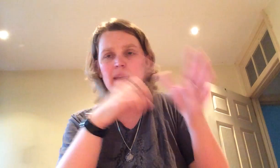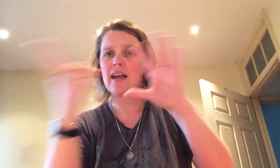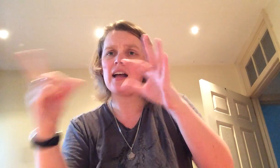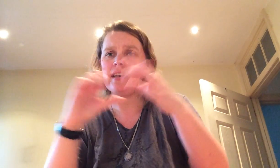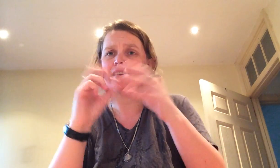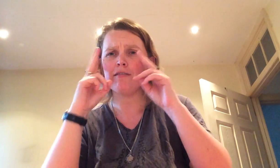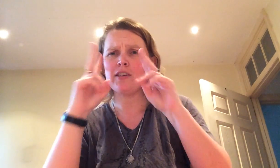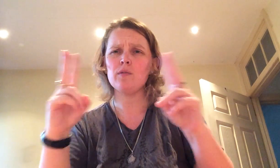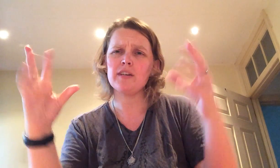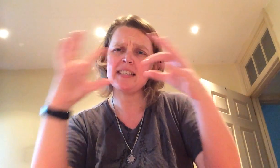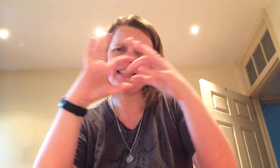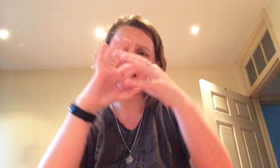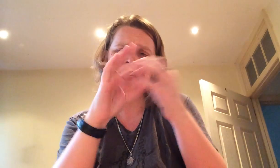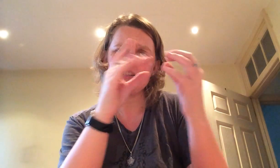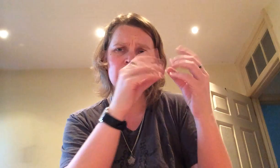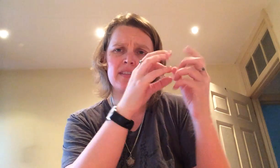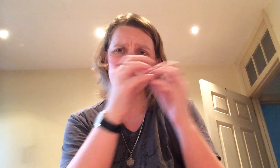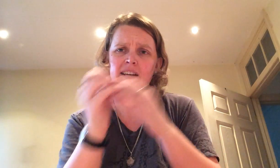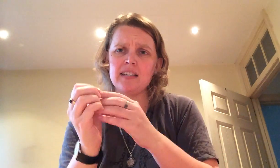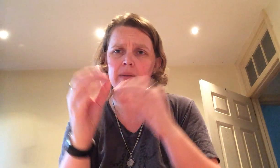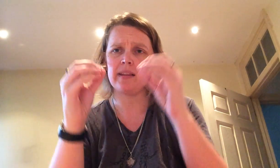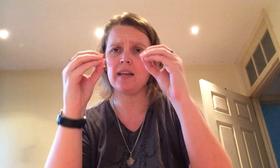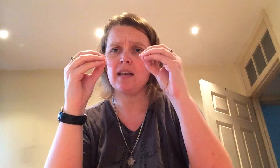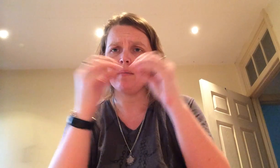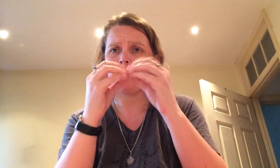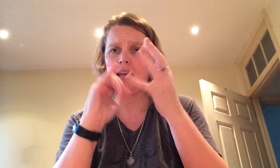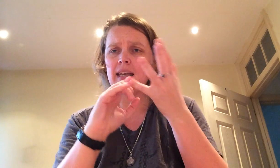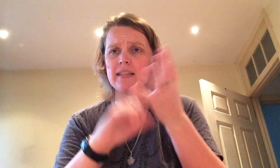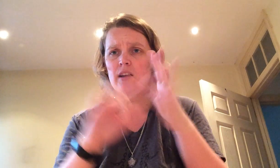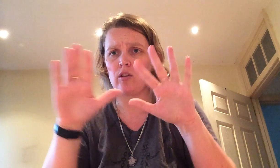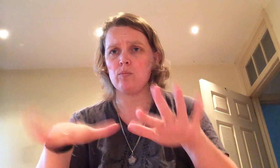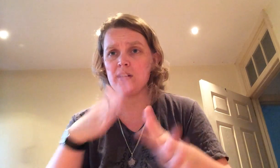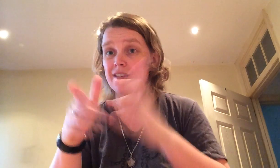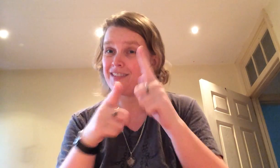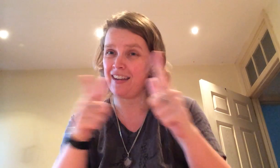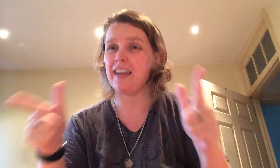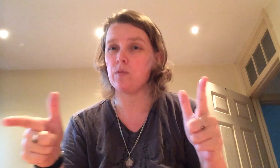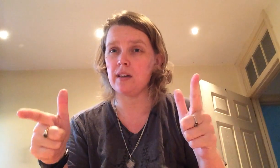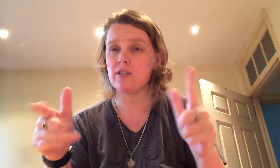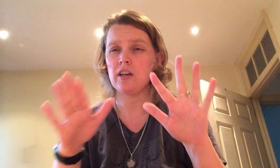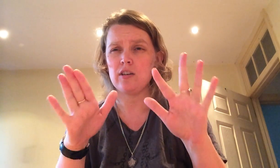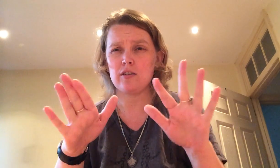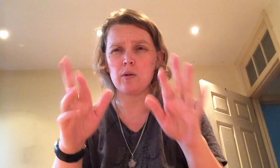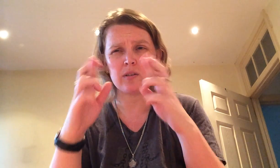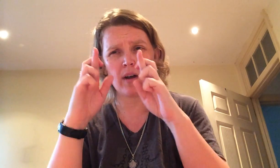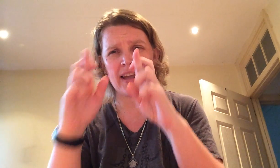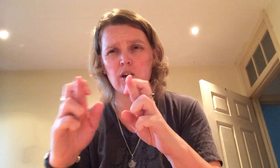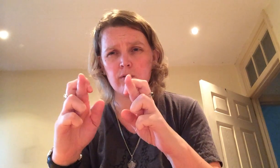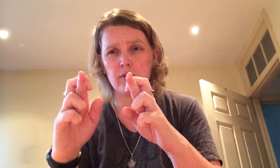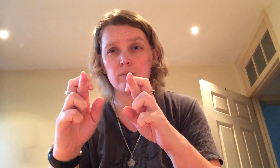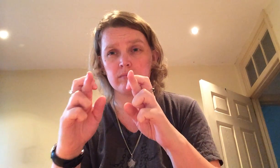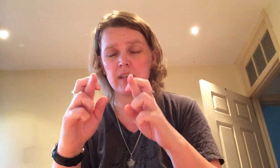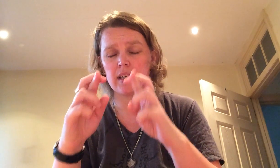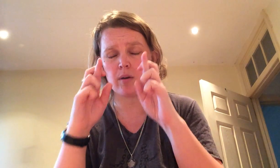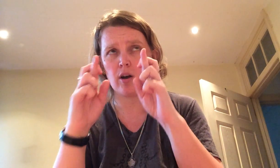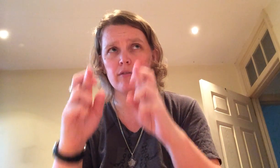they are linked. Visual phonics is linked with the finger spelling, BSL, British Sign Language. So it's quite helpful.